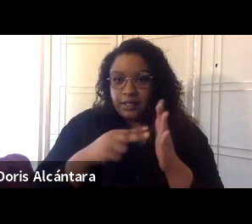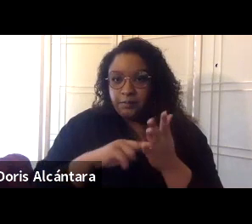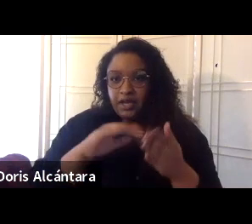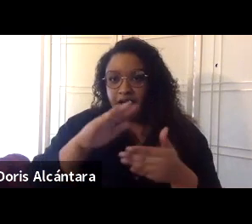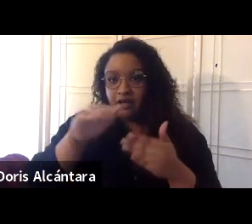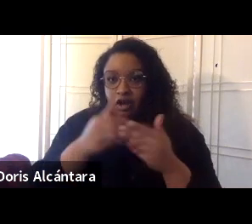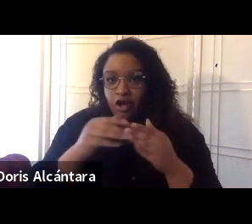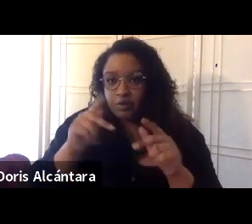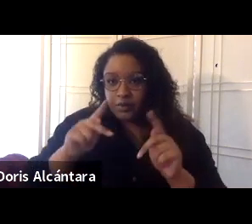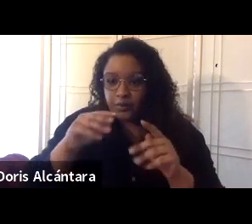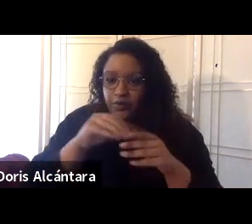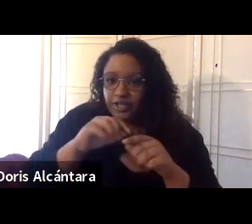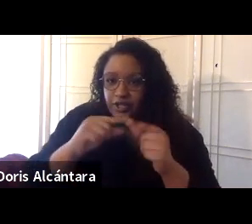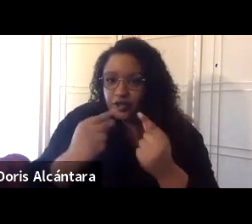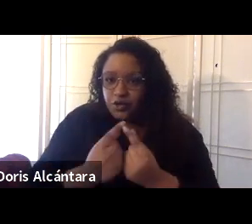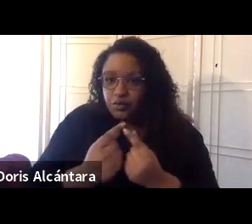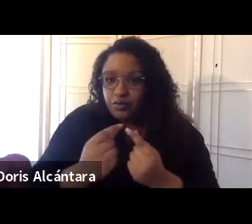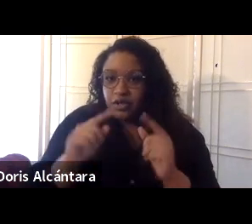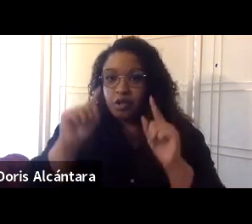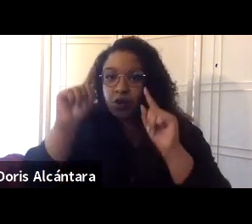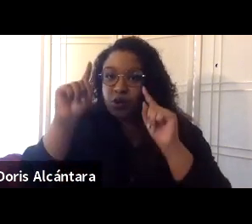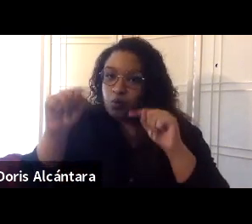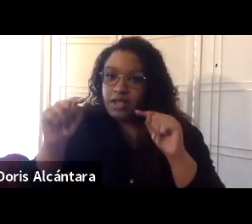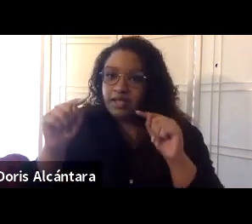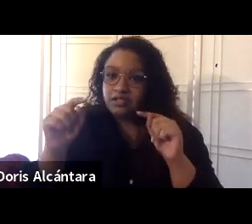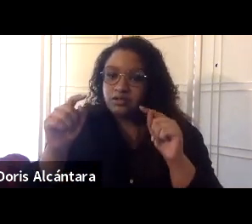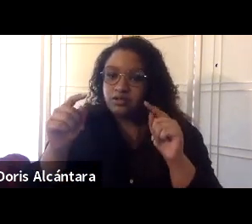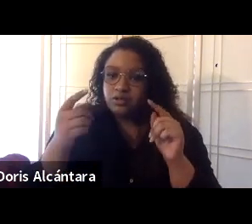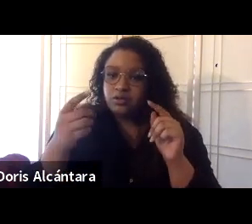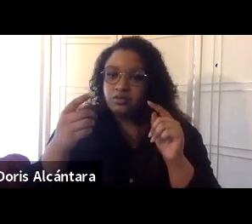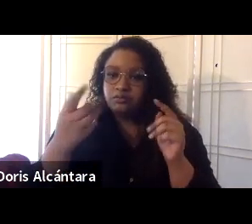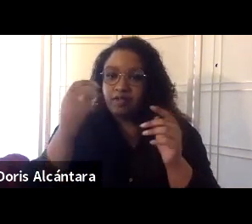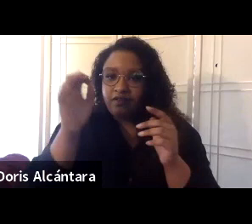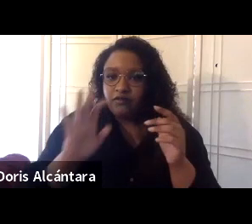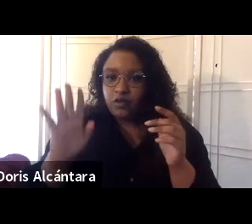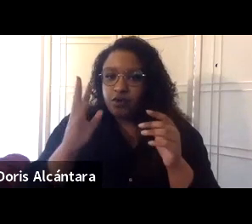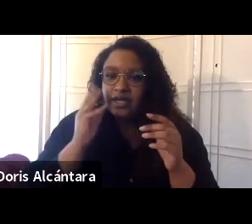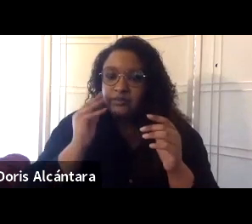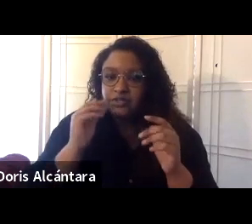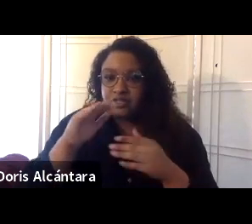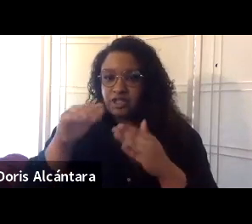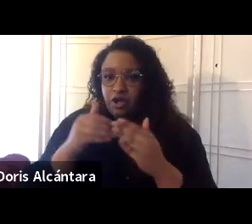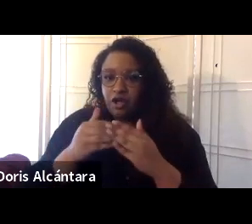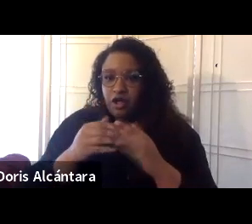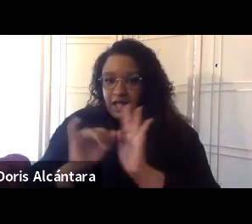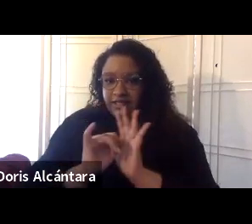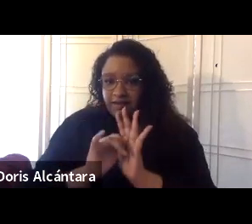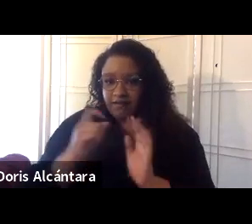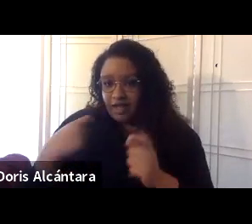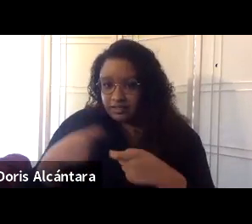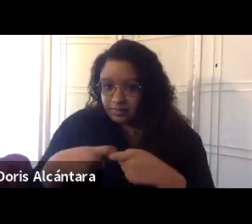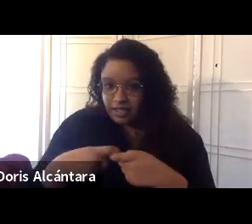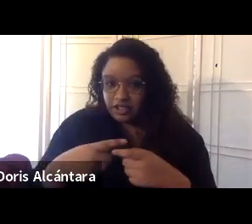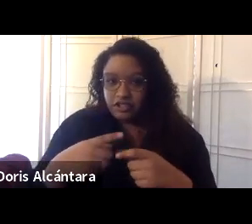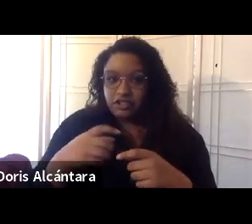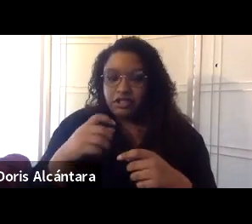And then even in your cohort, you're also building relationships with the cohort who went to their countries at the same time that